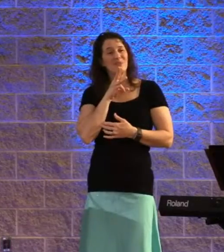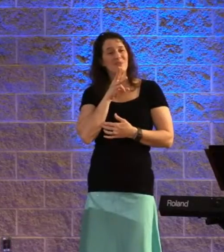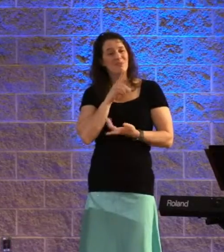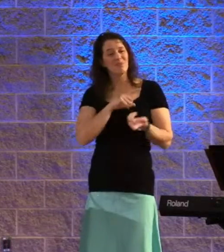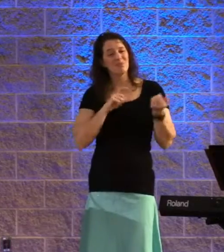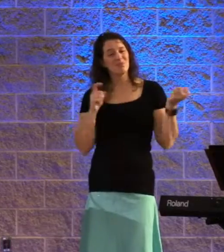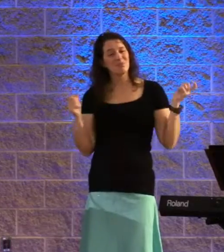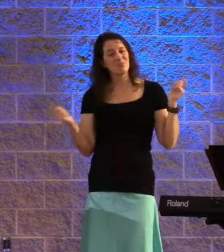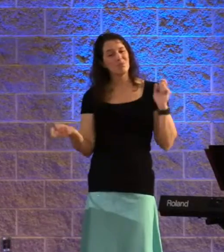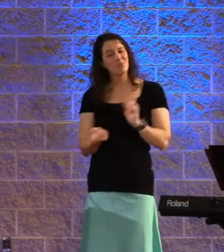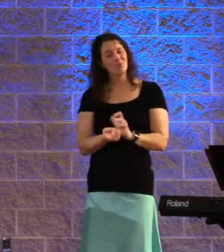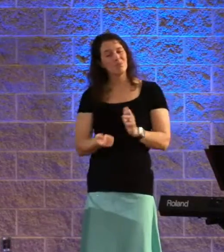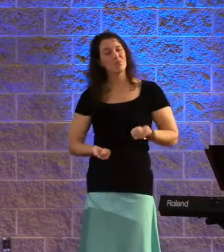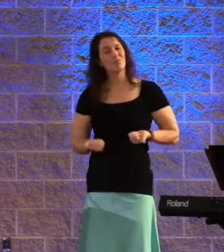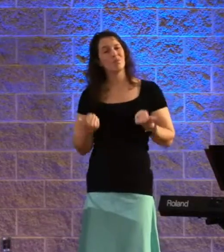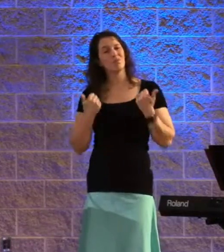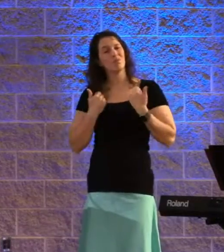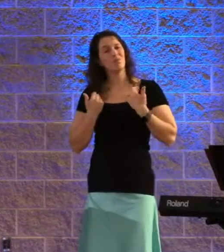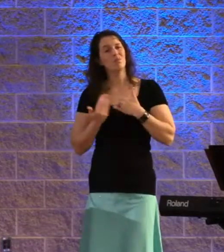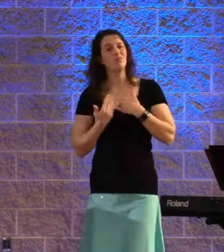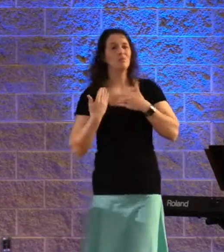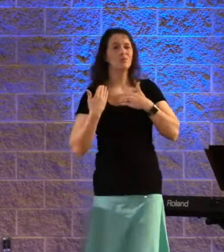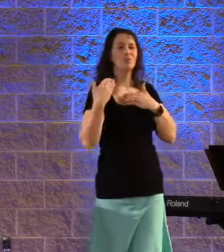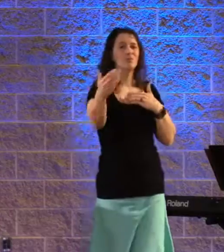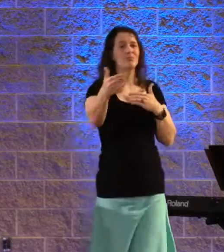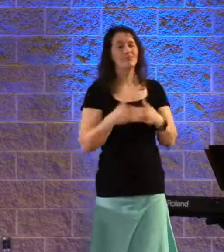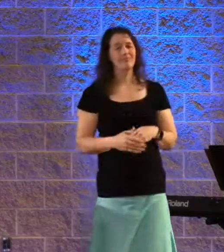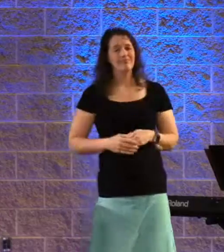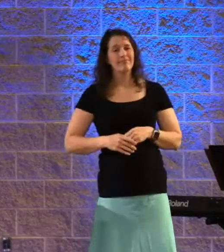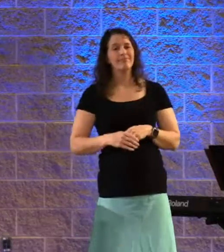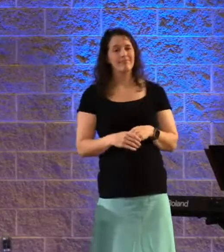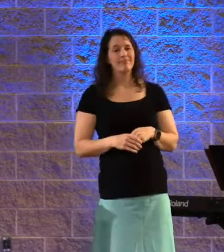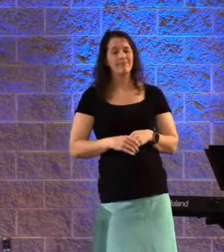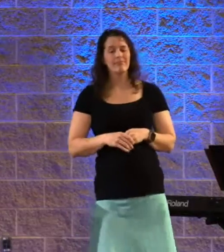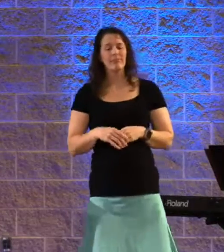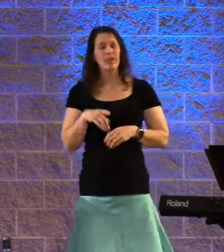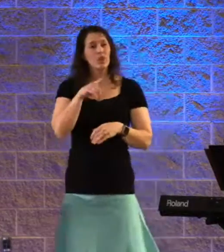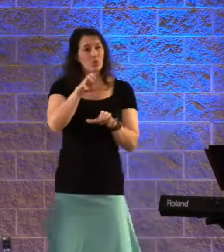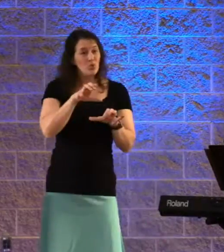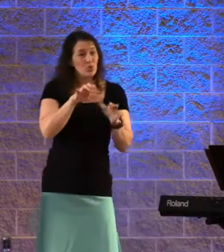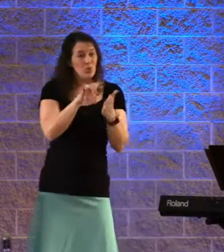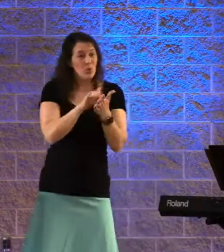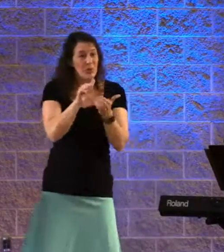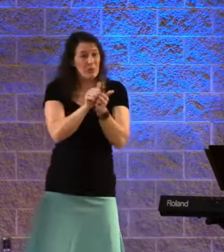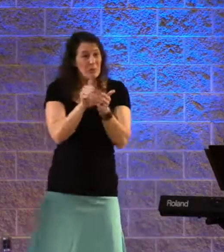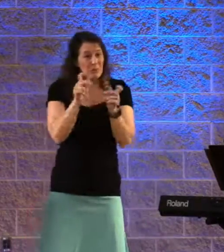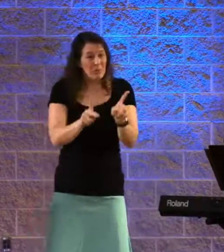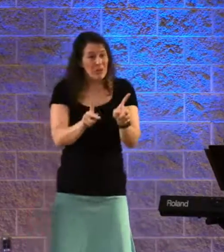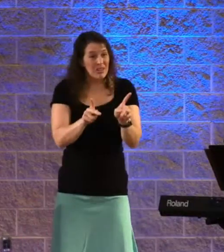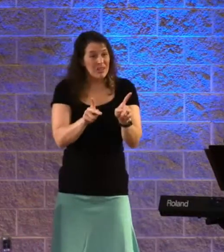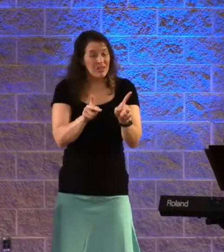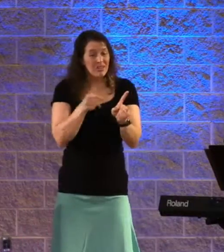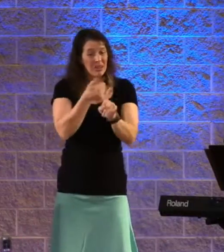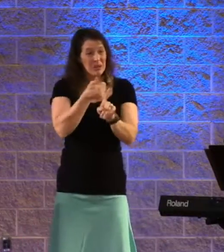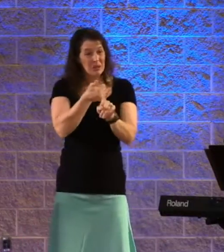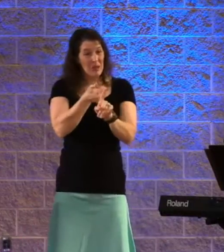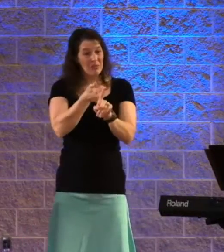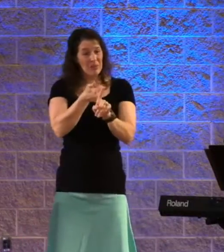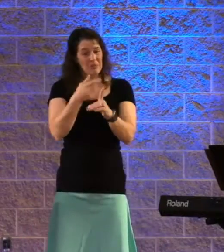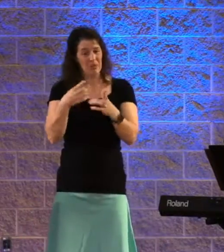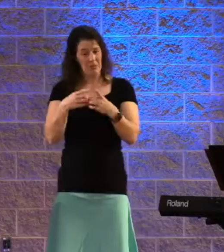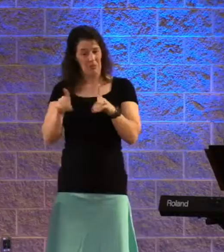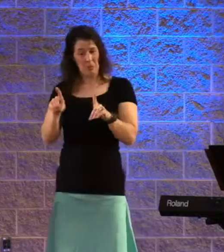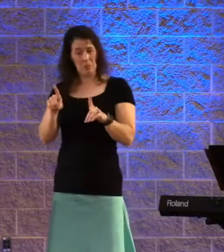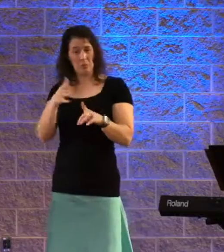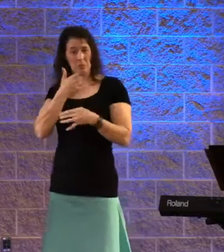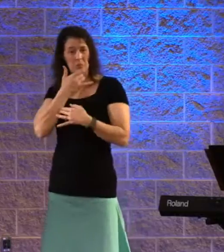and it changed her life forever. It changed her life forever. Can we do that with people who have had divorces